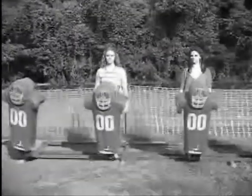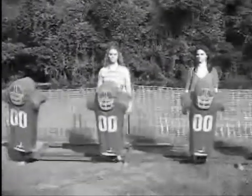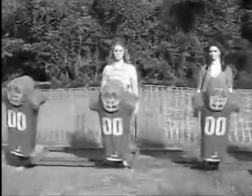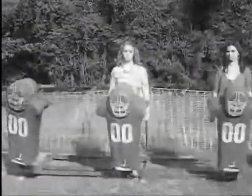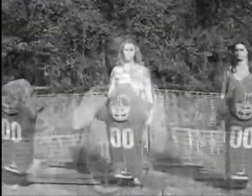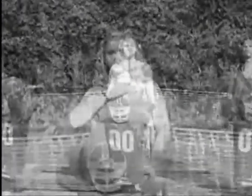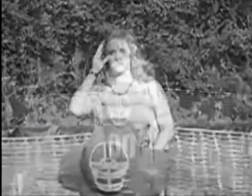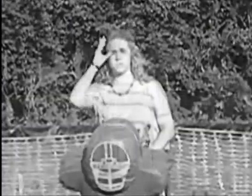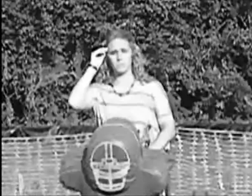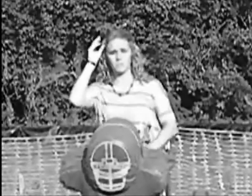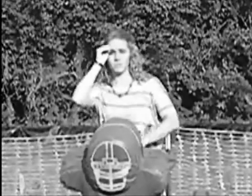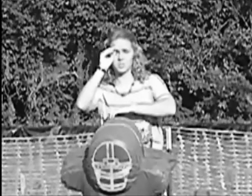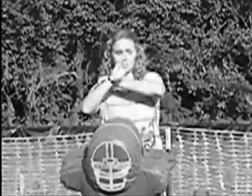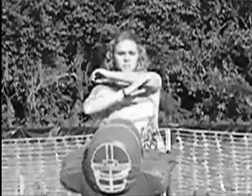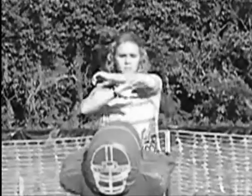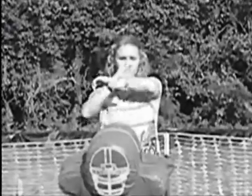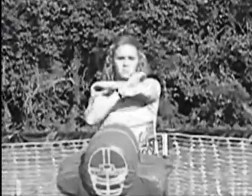The boys are four